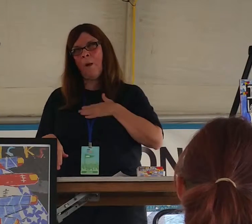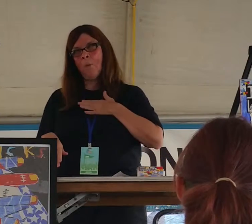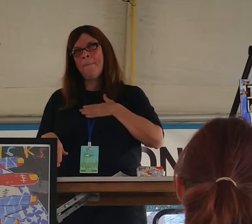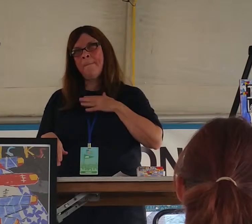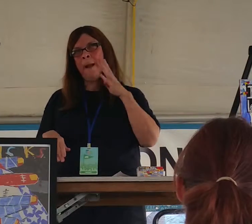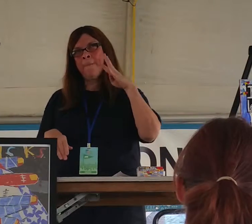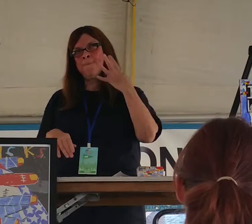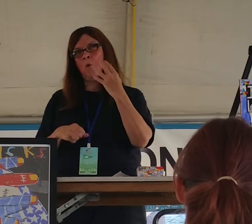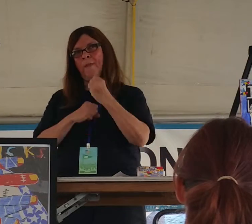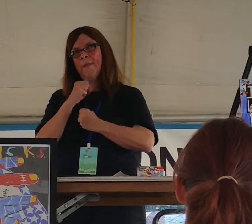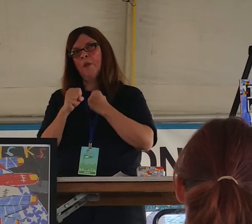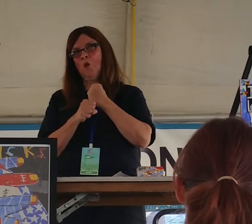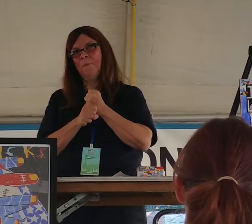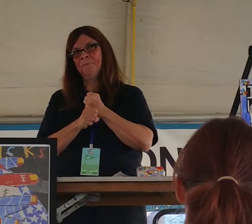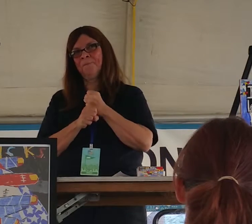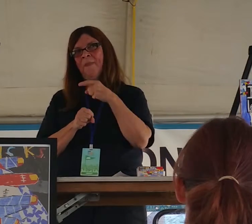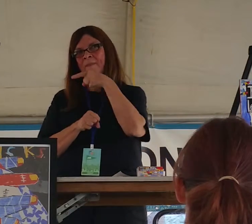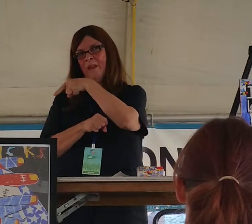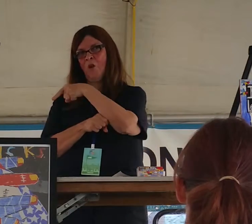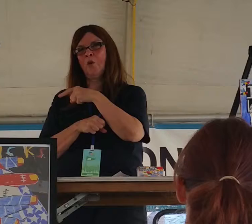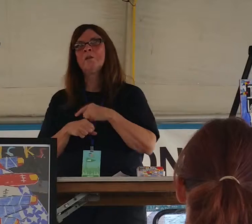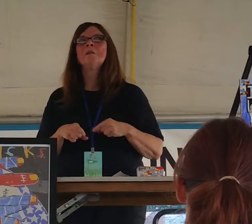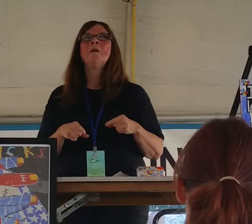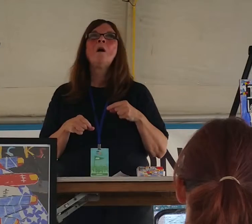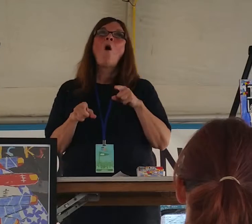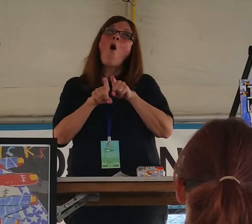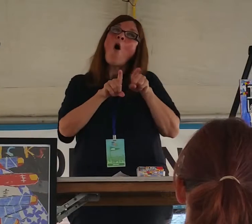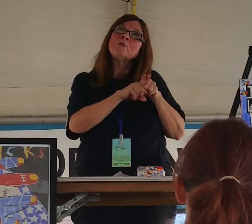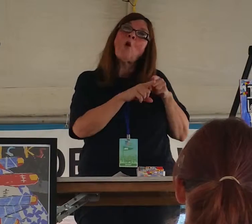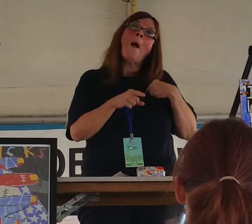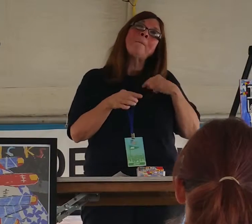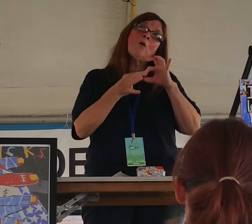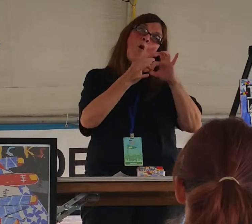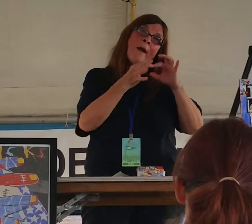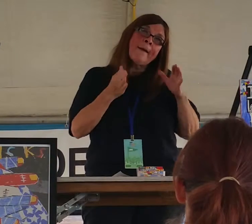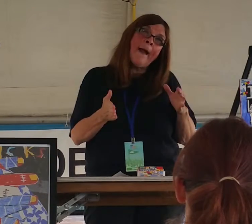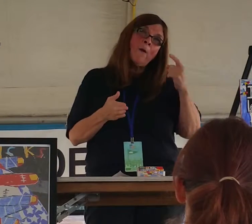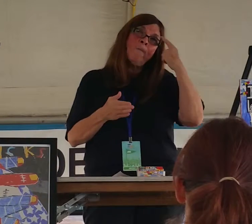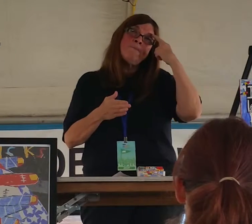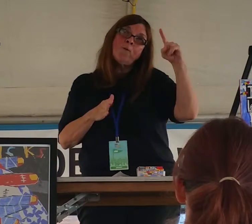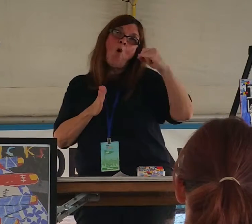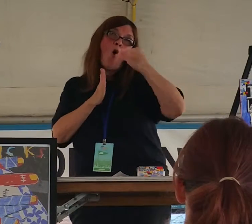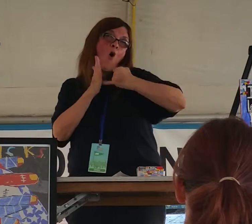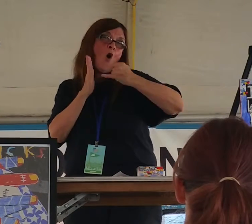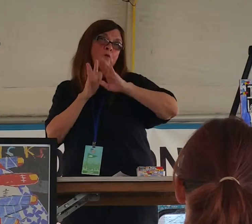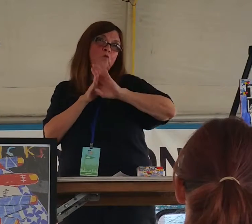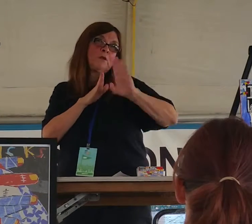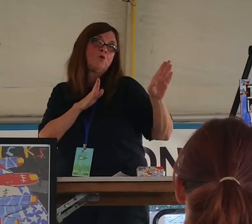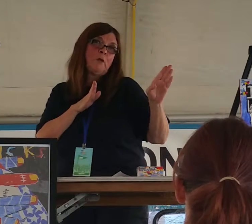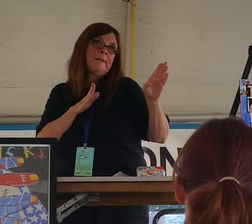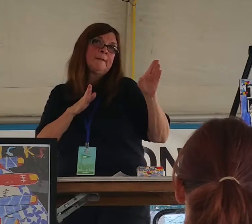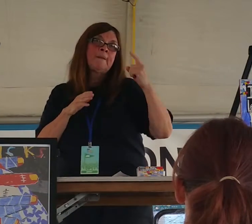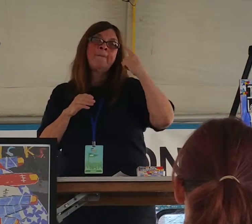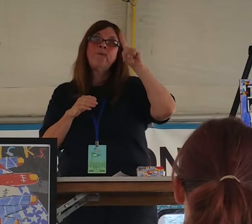of instructors that are coming to our work summer program is increasing.